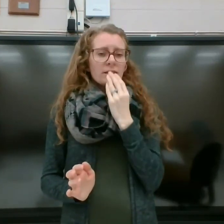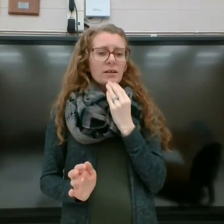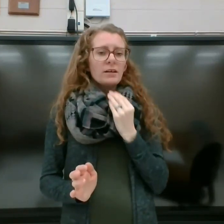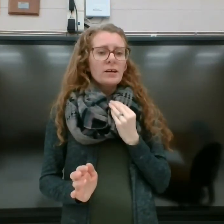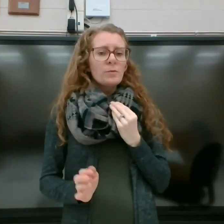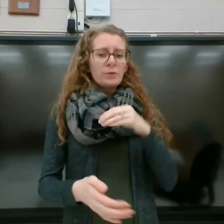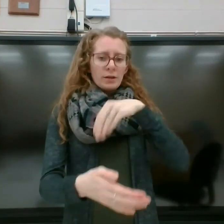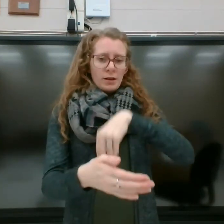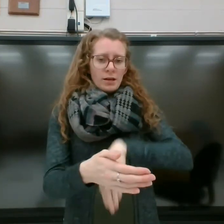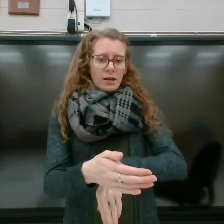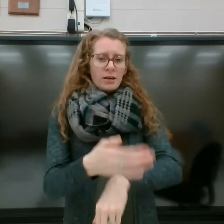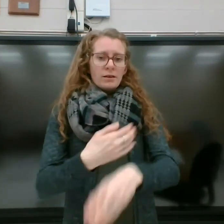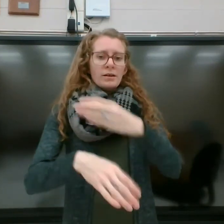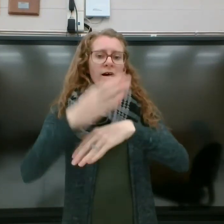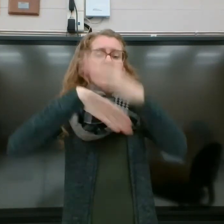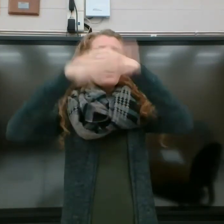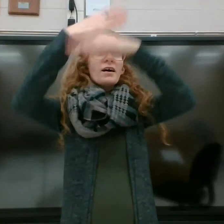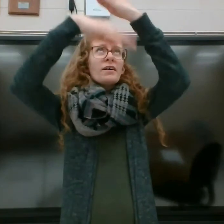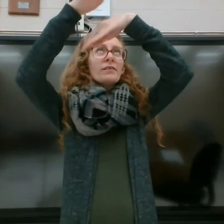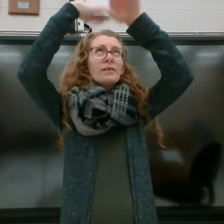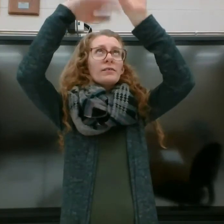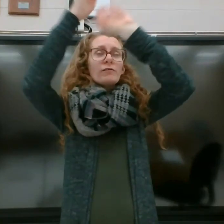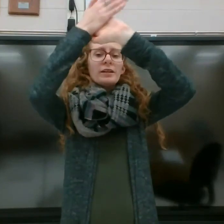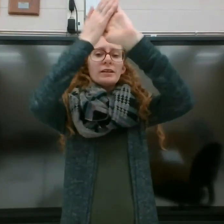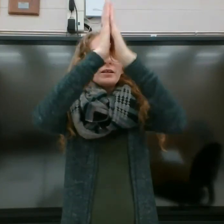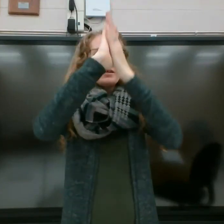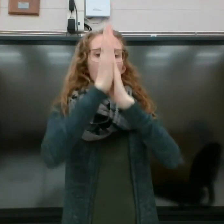Same thing. Sleep in heavenly